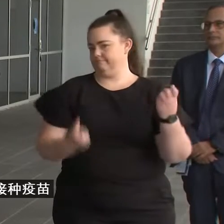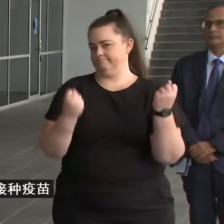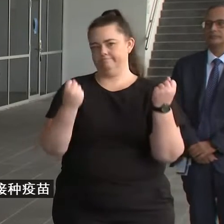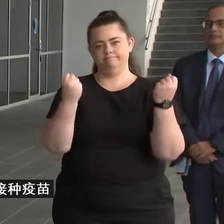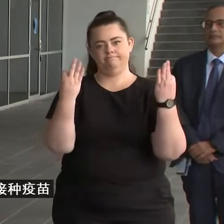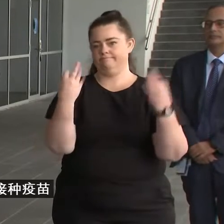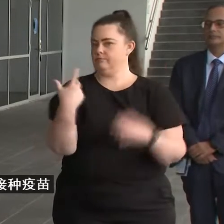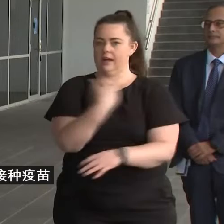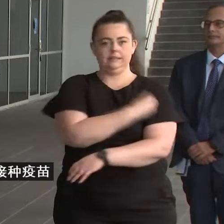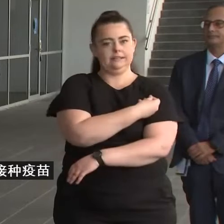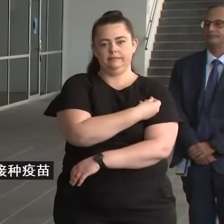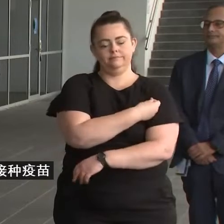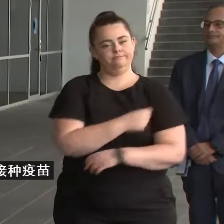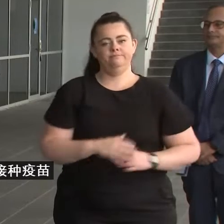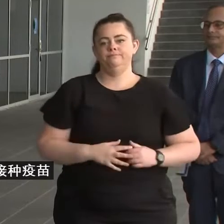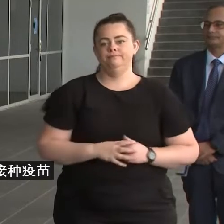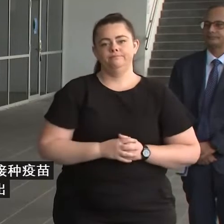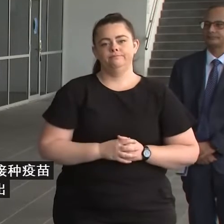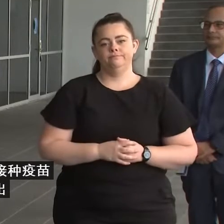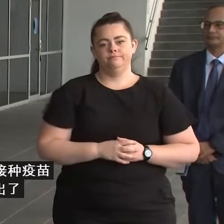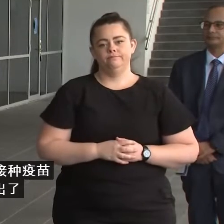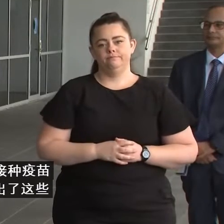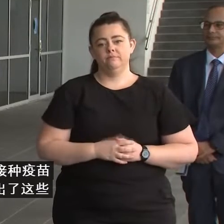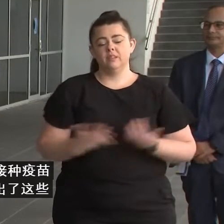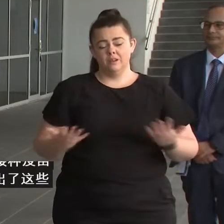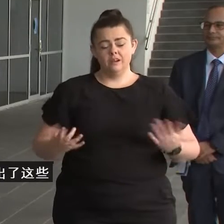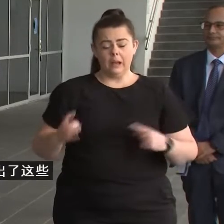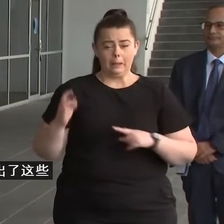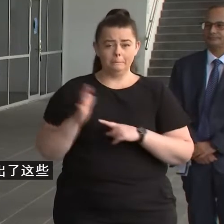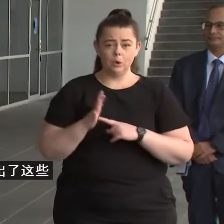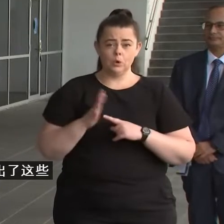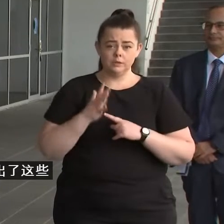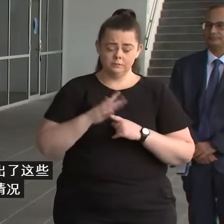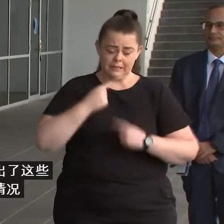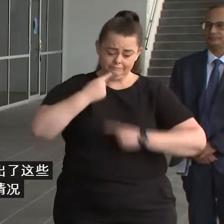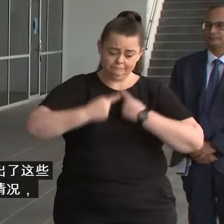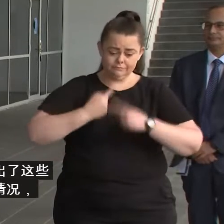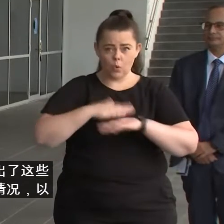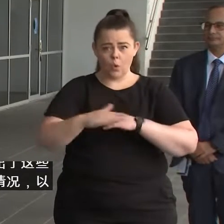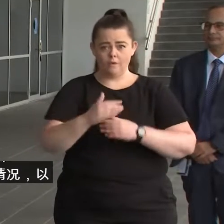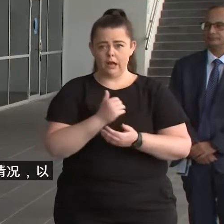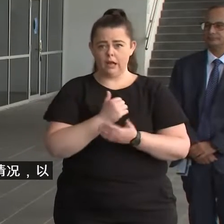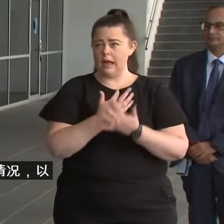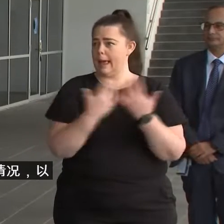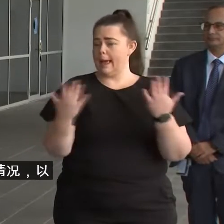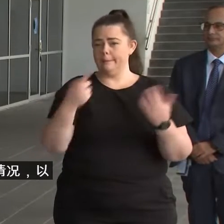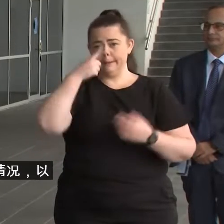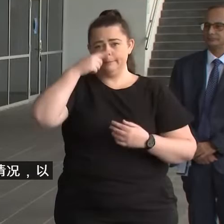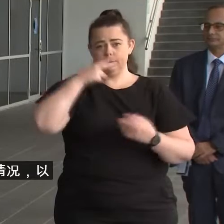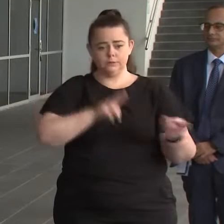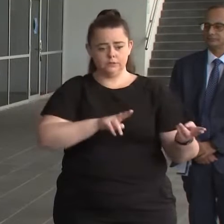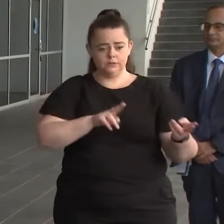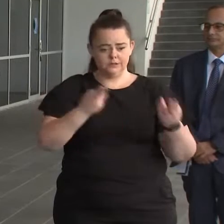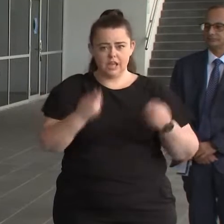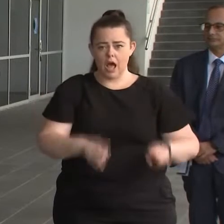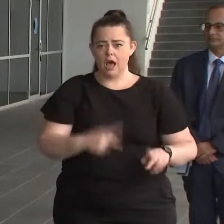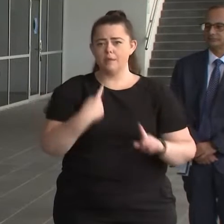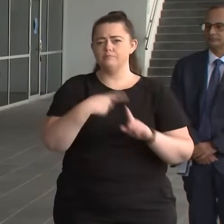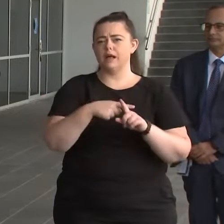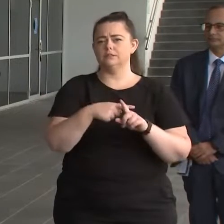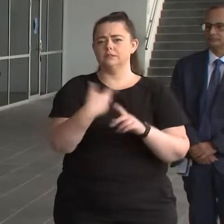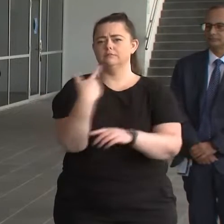vaccinated. It is important, as I read out those deaths and the vaccination status, to understand